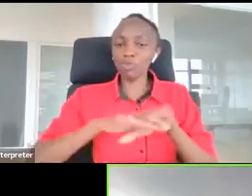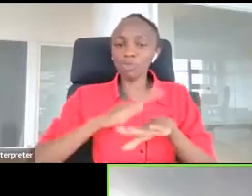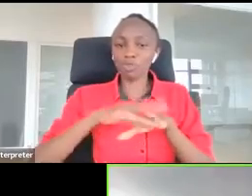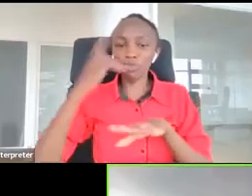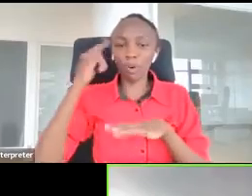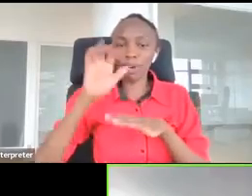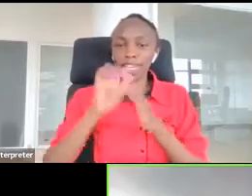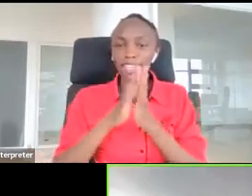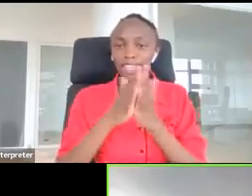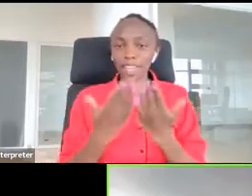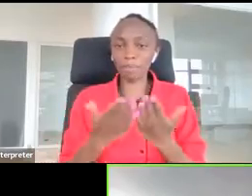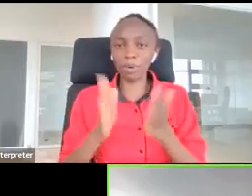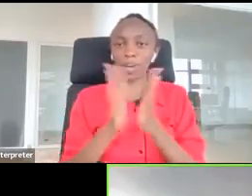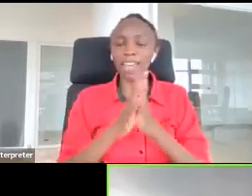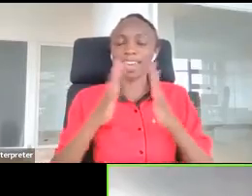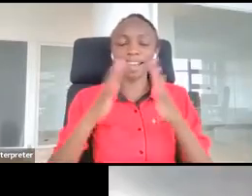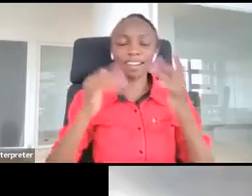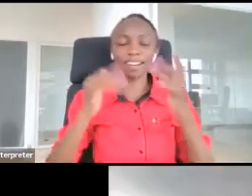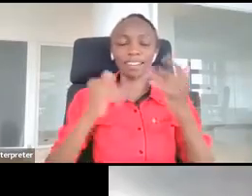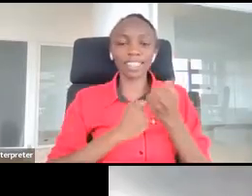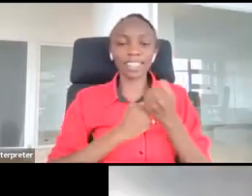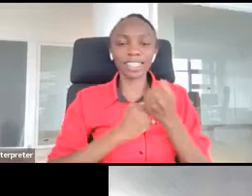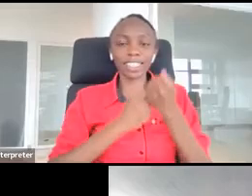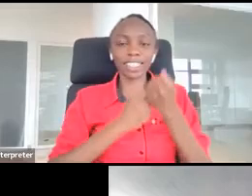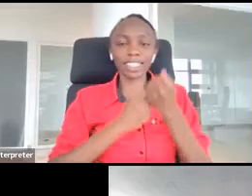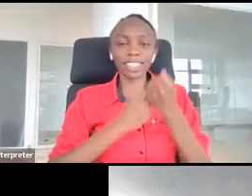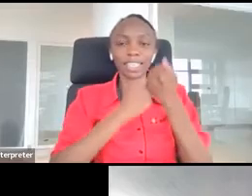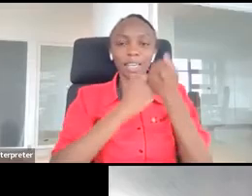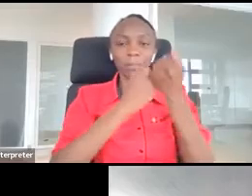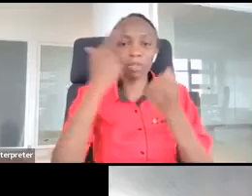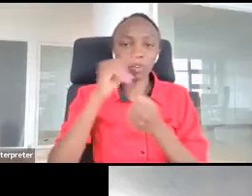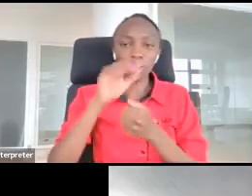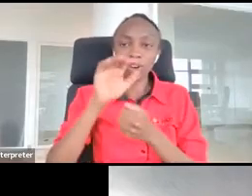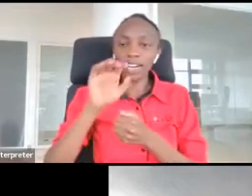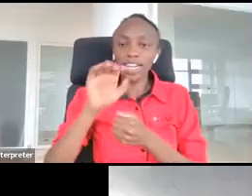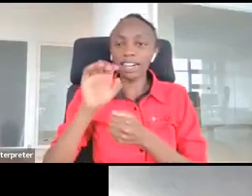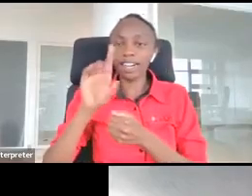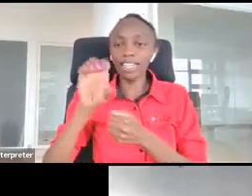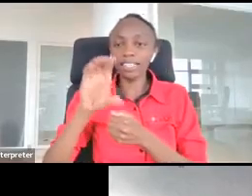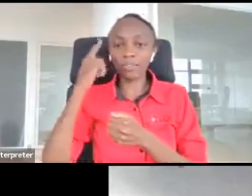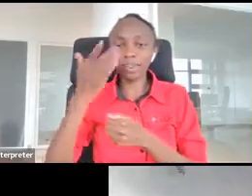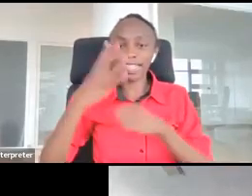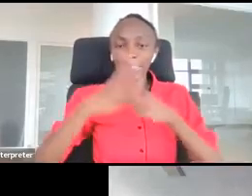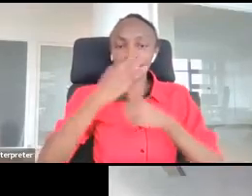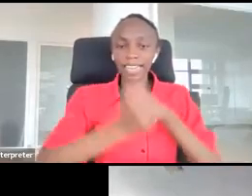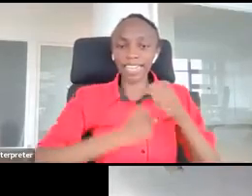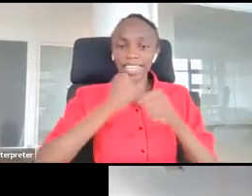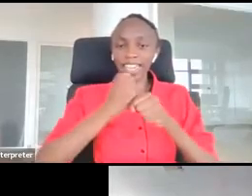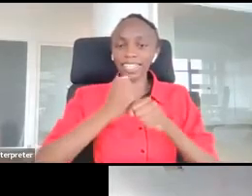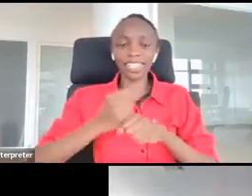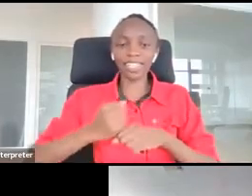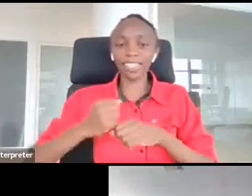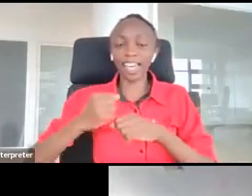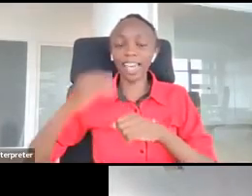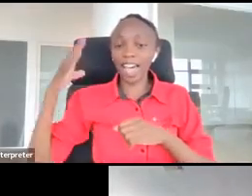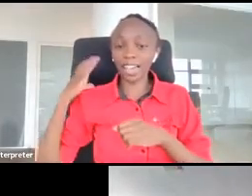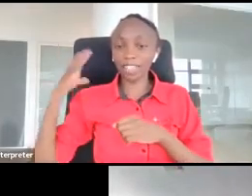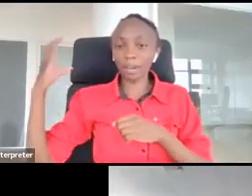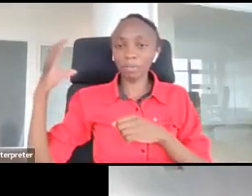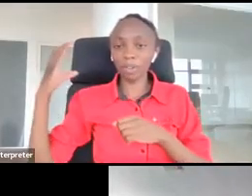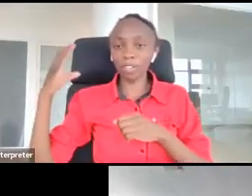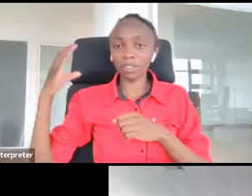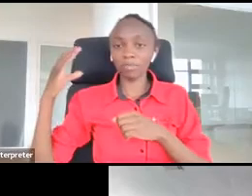great support for DEC for the last 9 years. He is a champion and thought leader in educational media in East